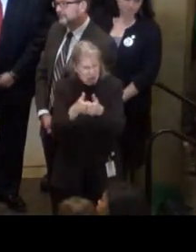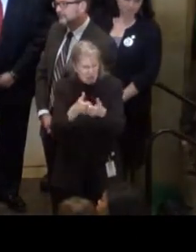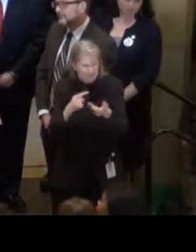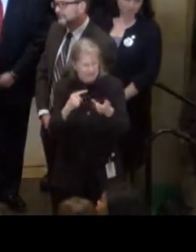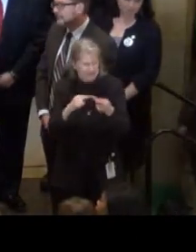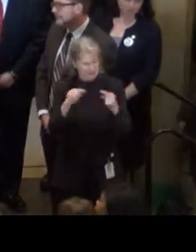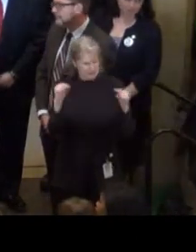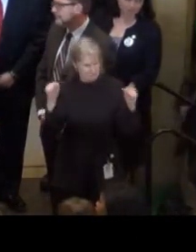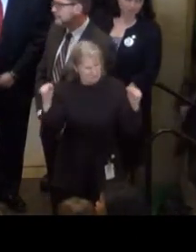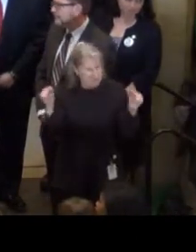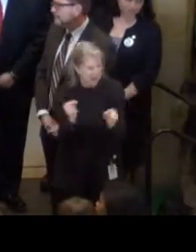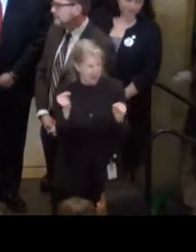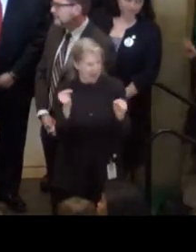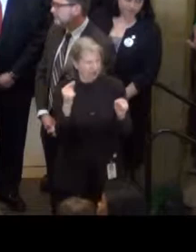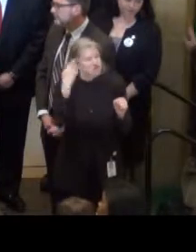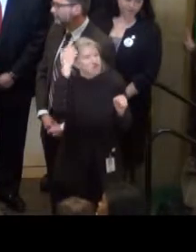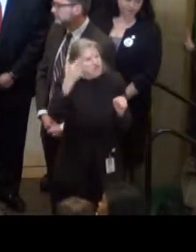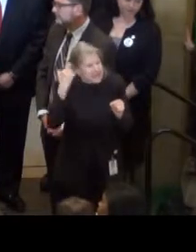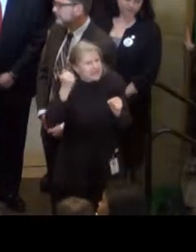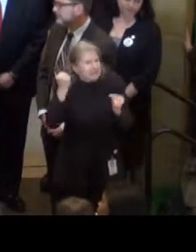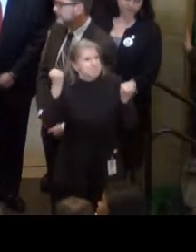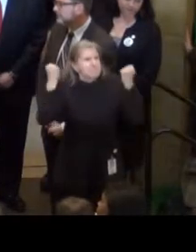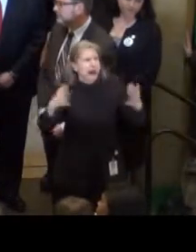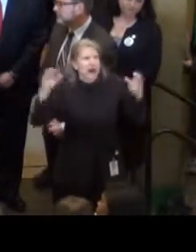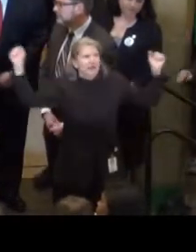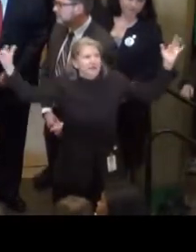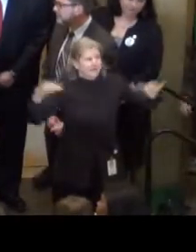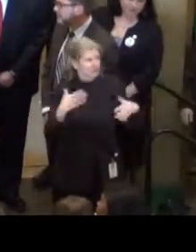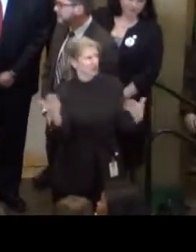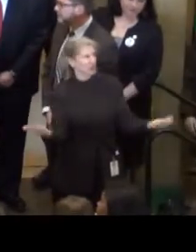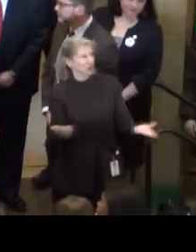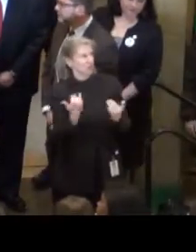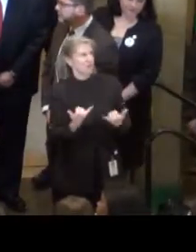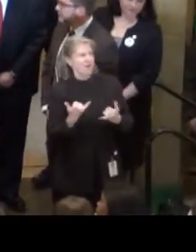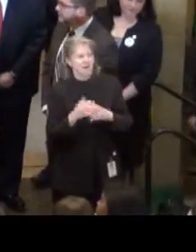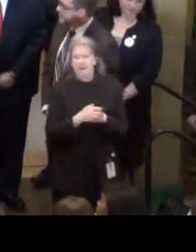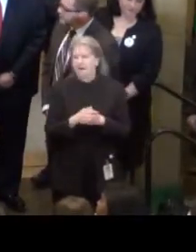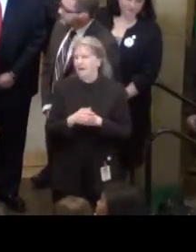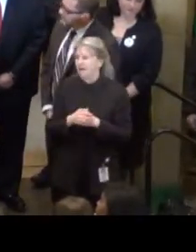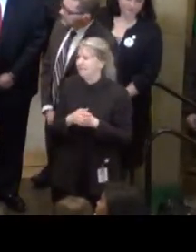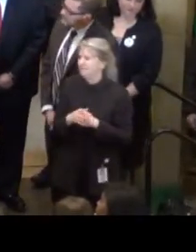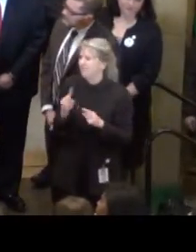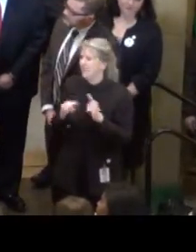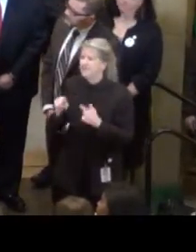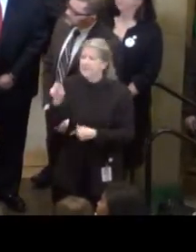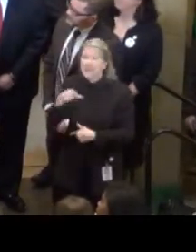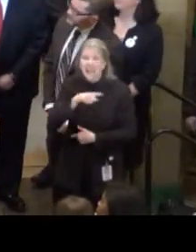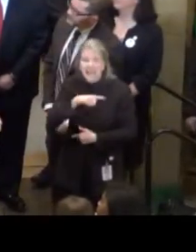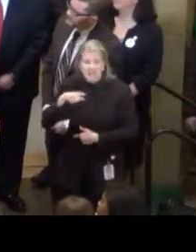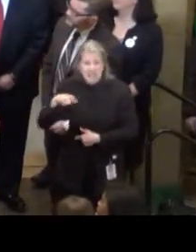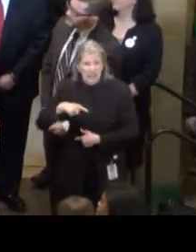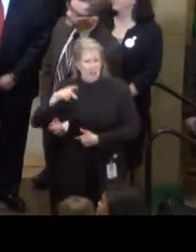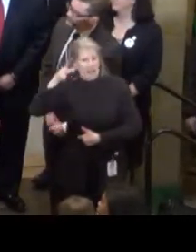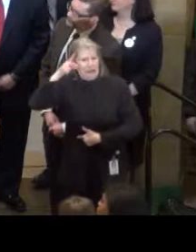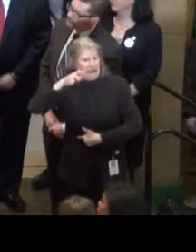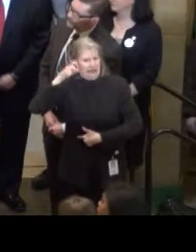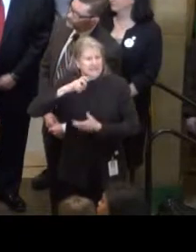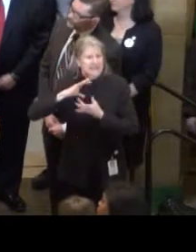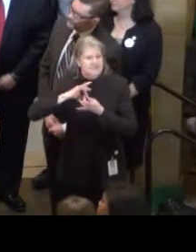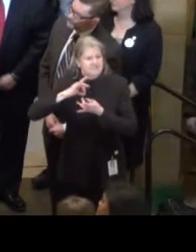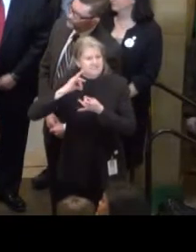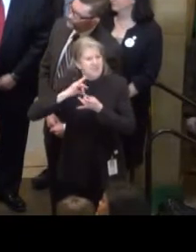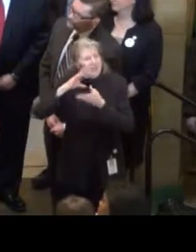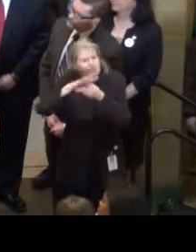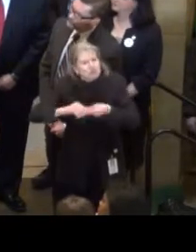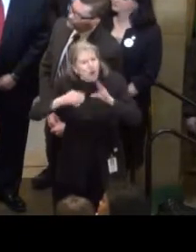have brought too many of you here. But as much as we need legislators to hear about that, we